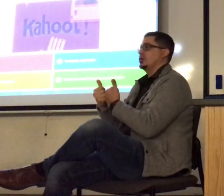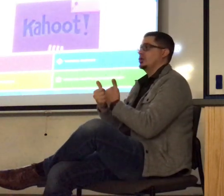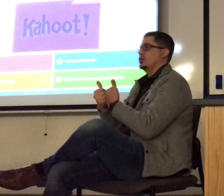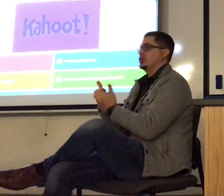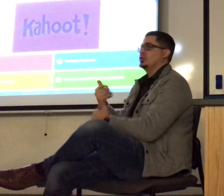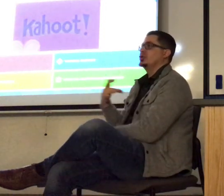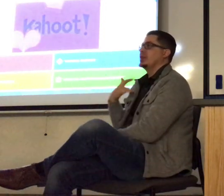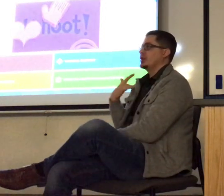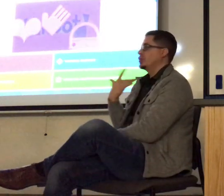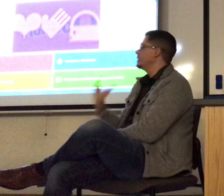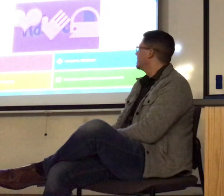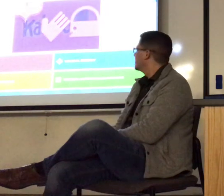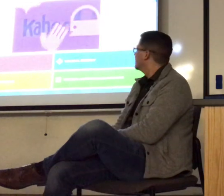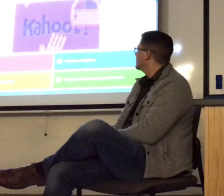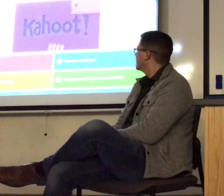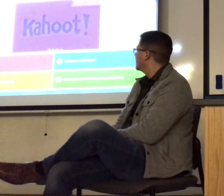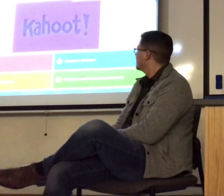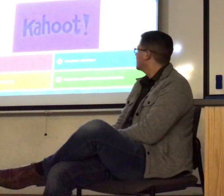Go ahead and select.